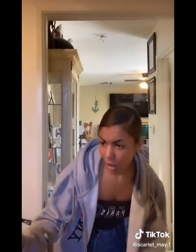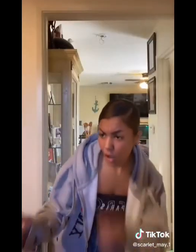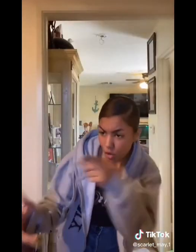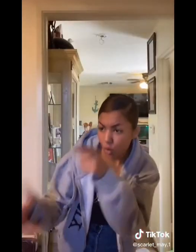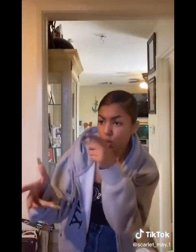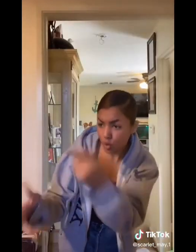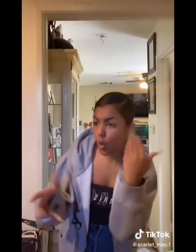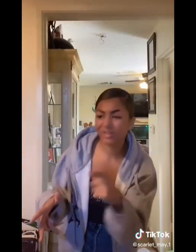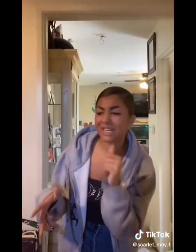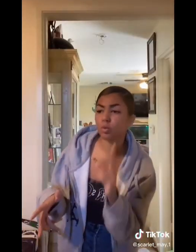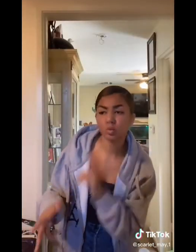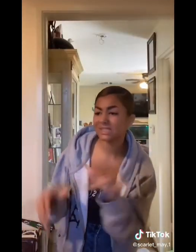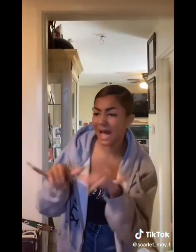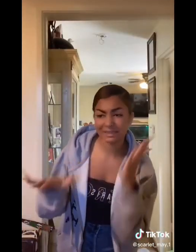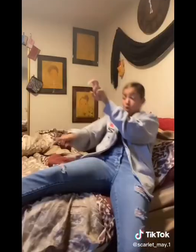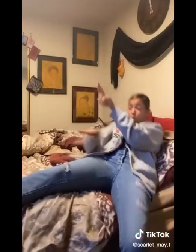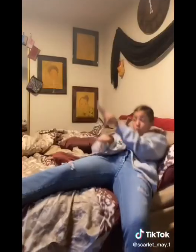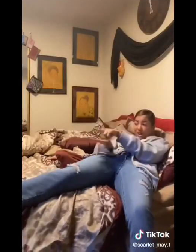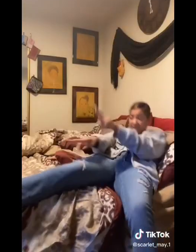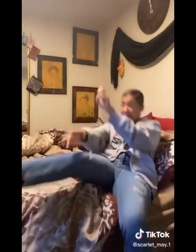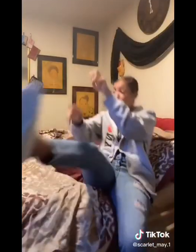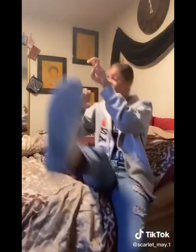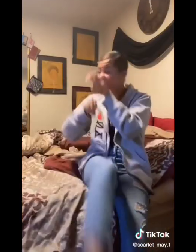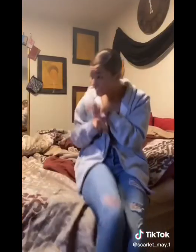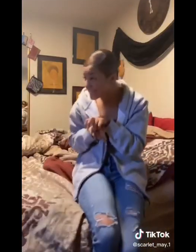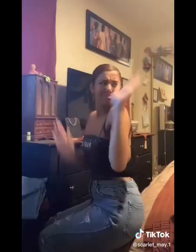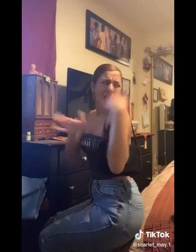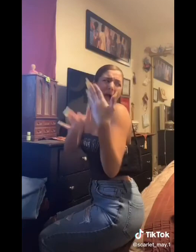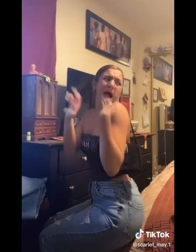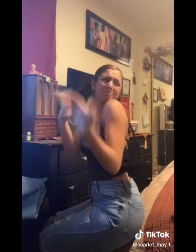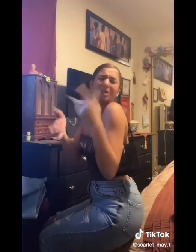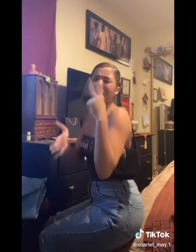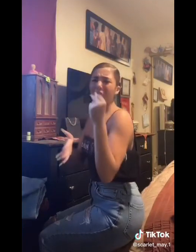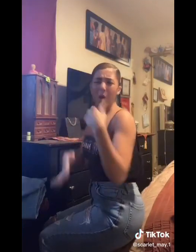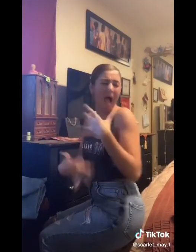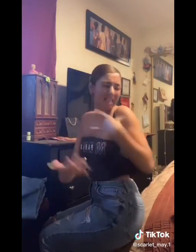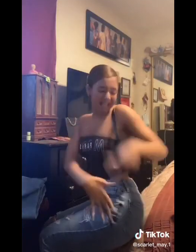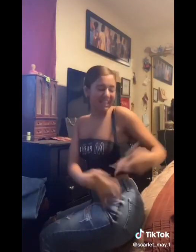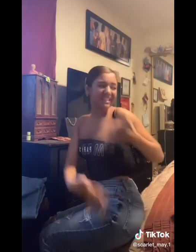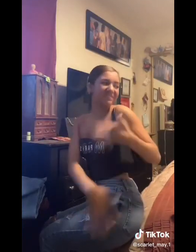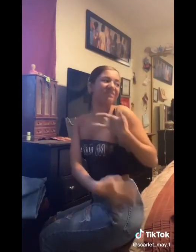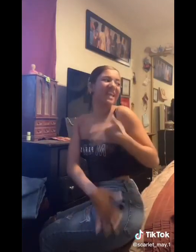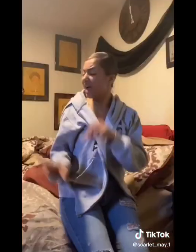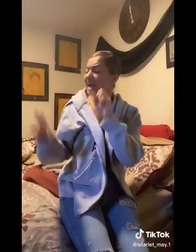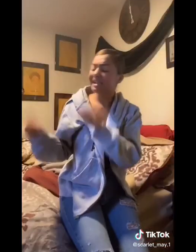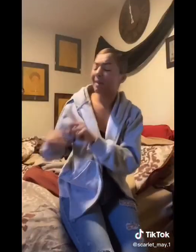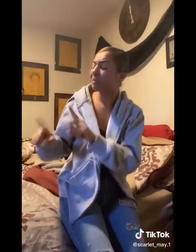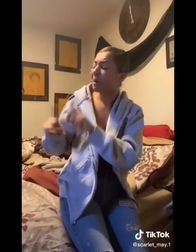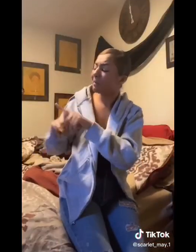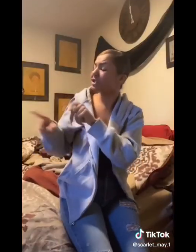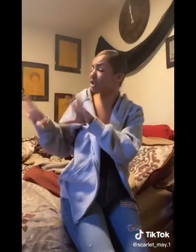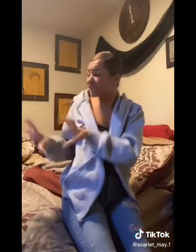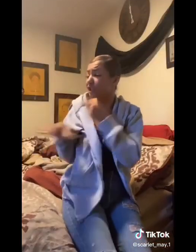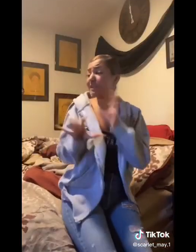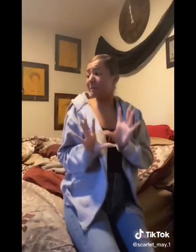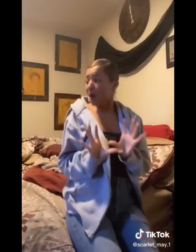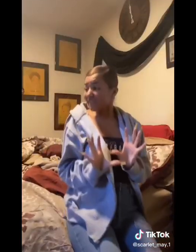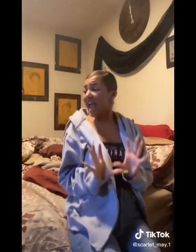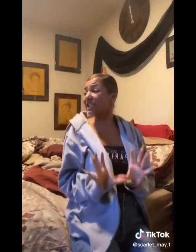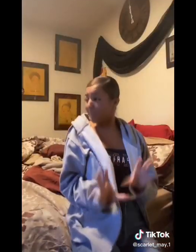You know, this ain't no twin size bed. You can lay down. You can sit down. Even. I'm good, though. I like this feel. Nah, but your cheeks are slipping off the edge of the bed and